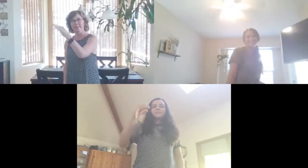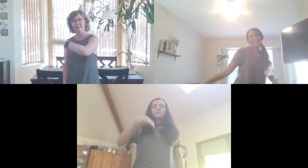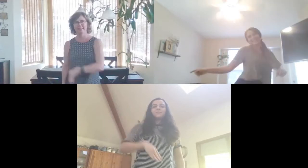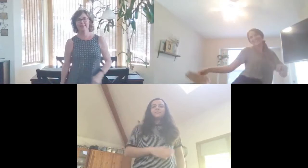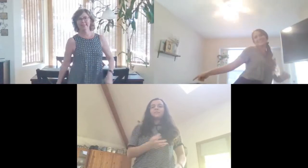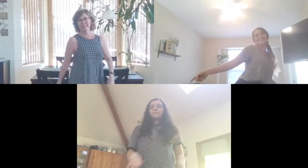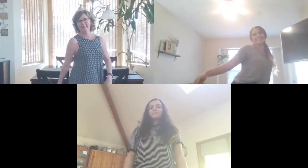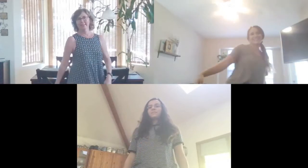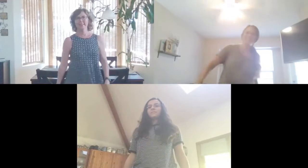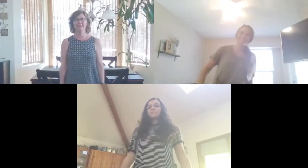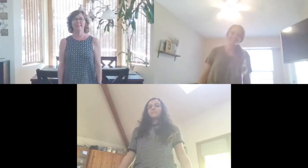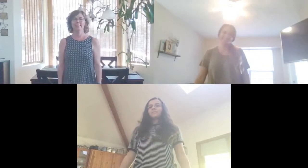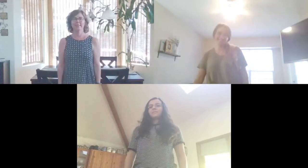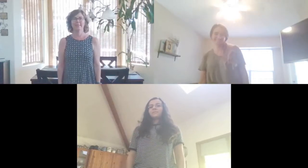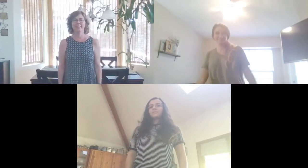in my soul.